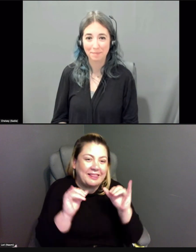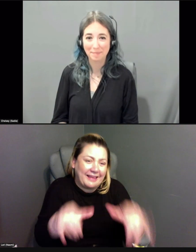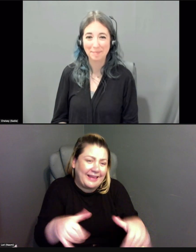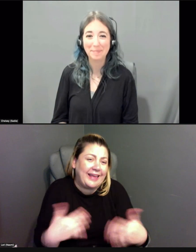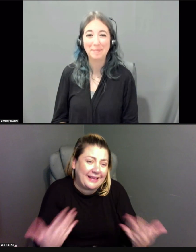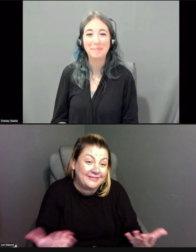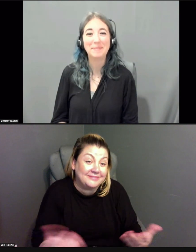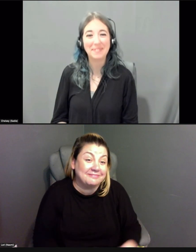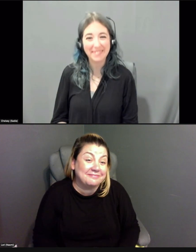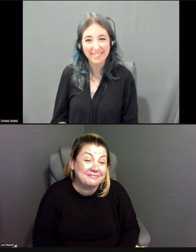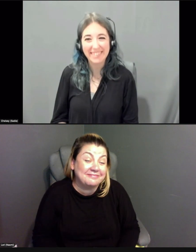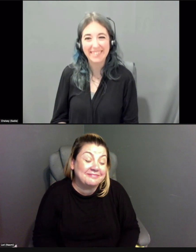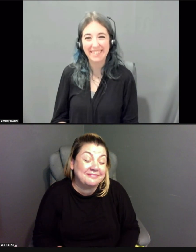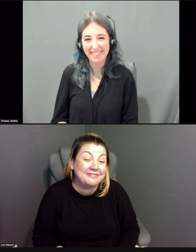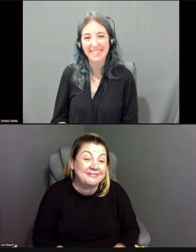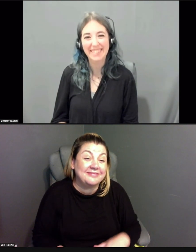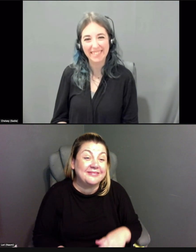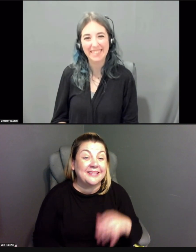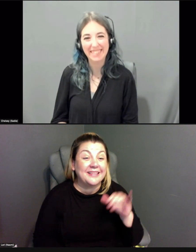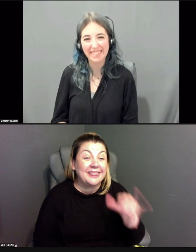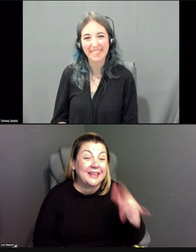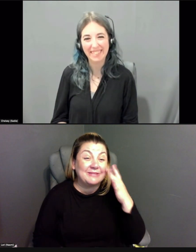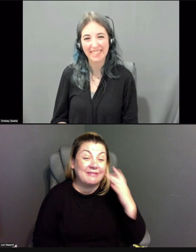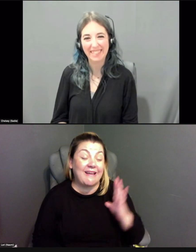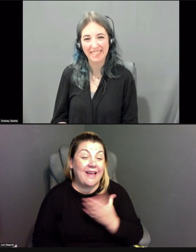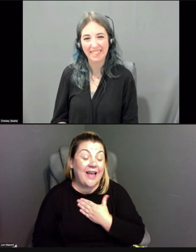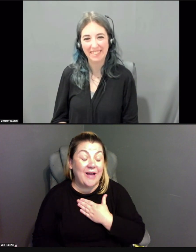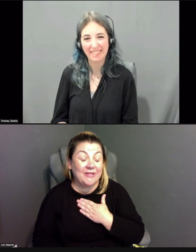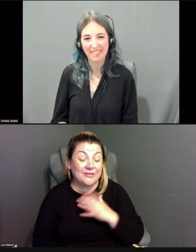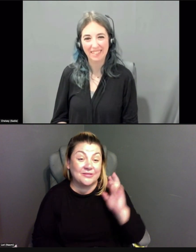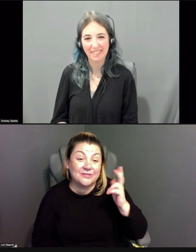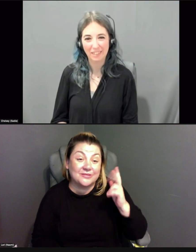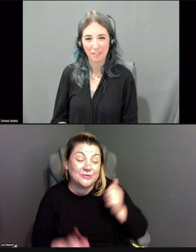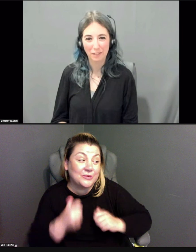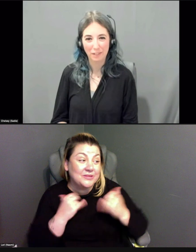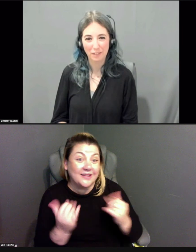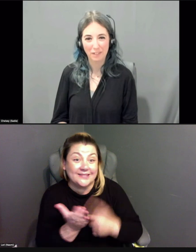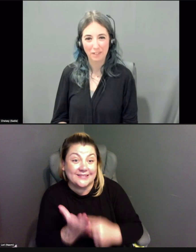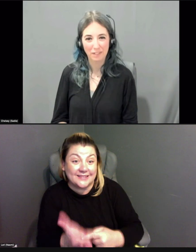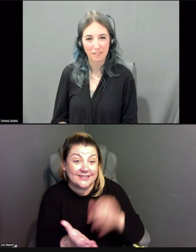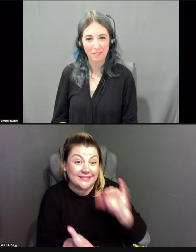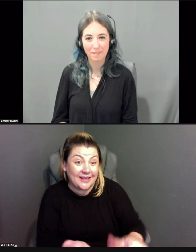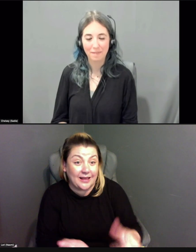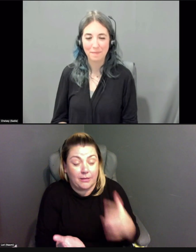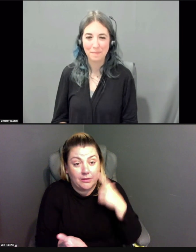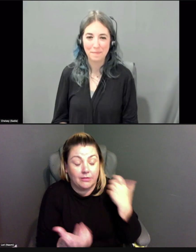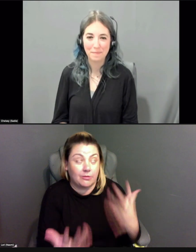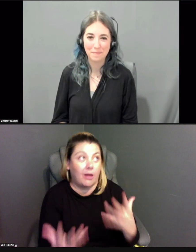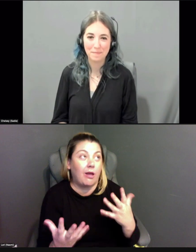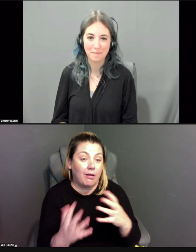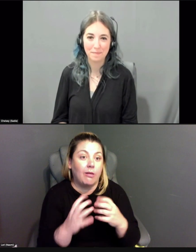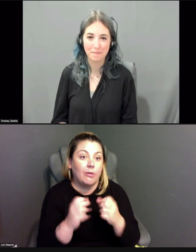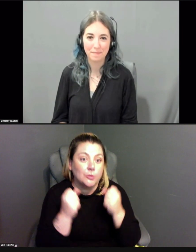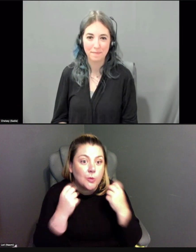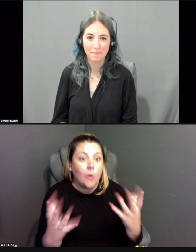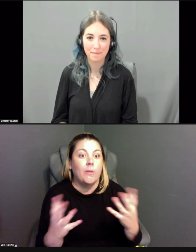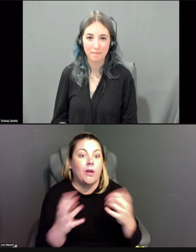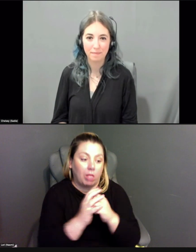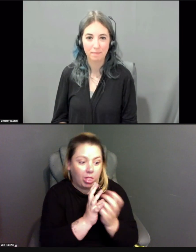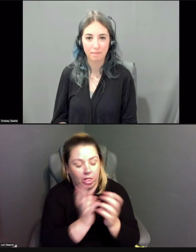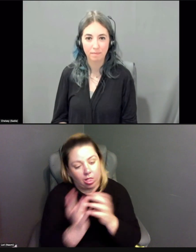our podcast, right? Yes, it is. Because I think it's really helpful for people to